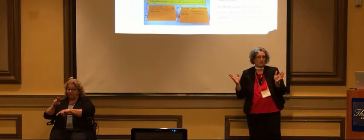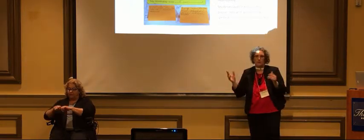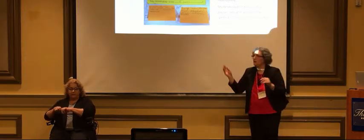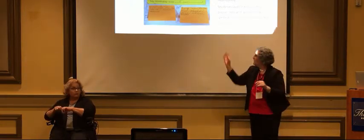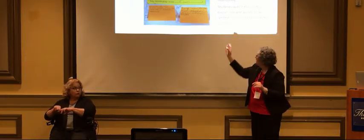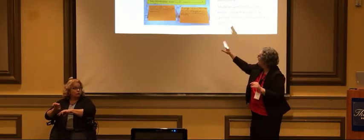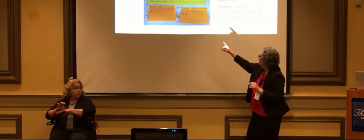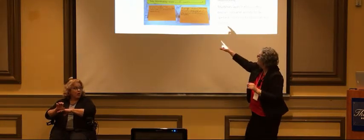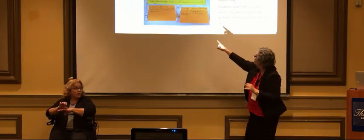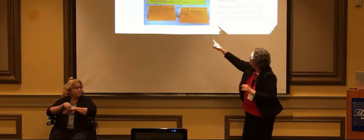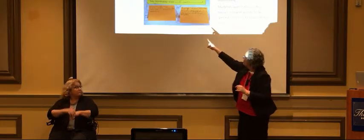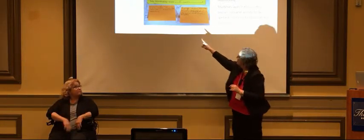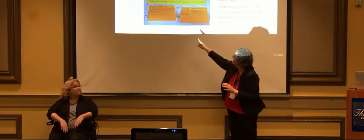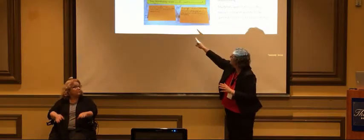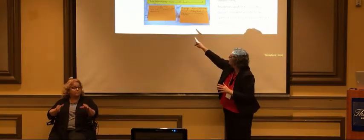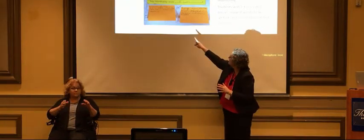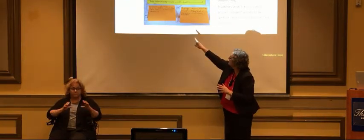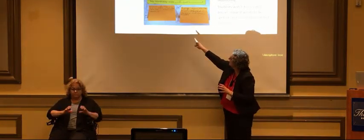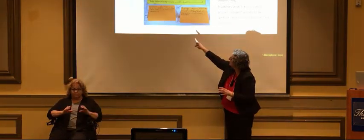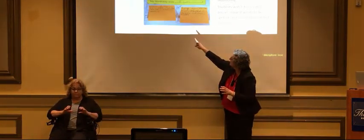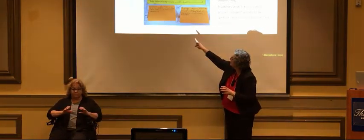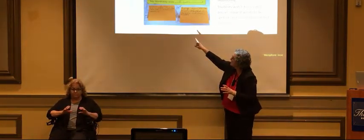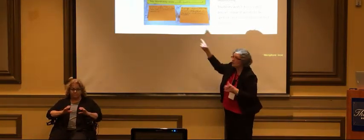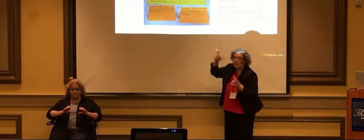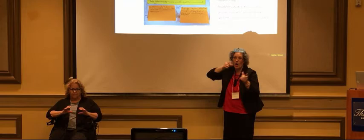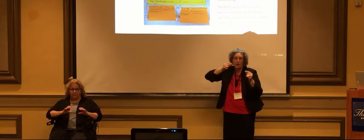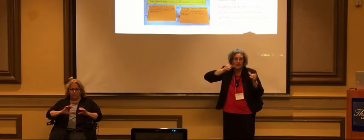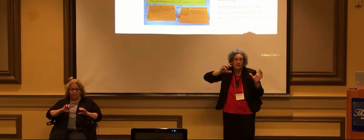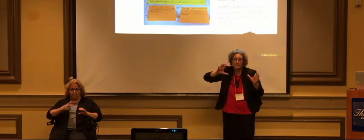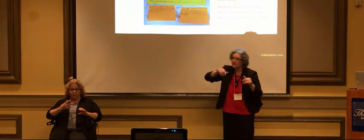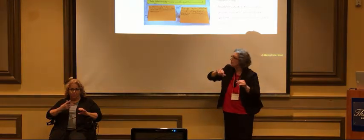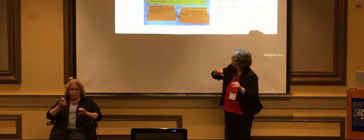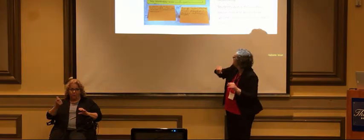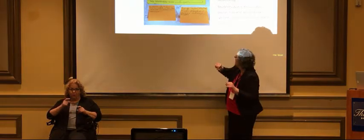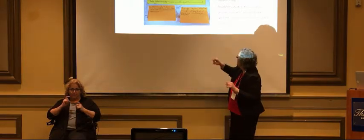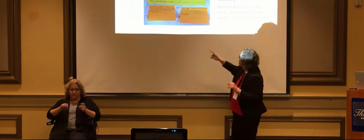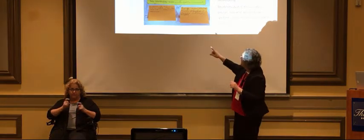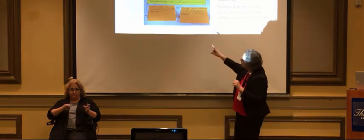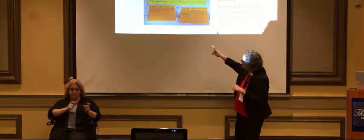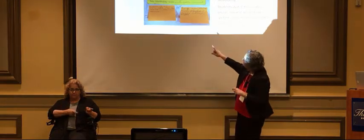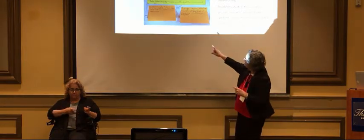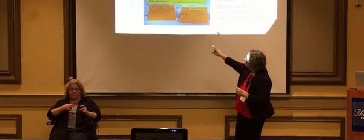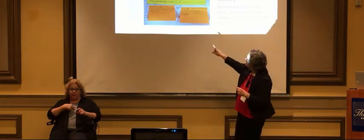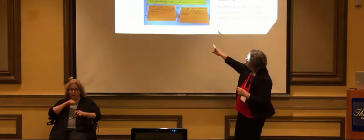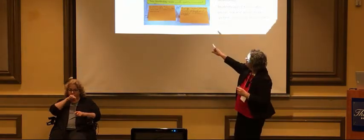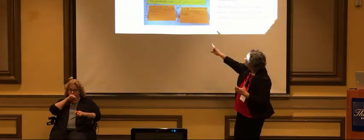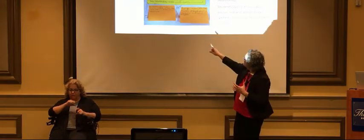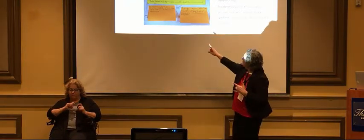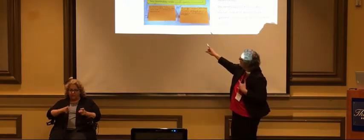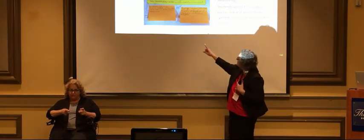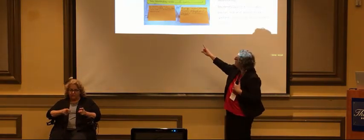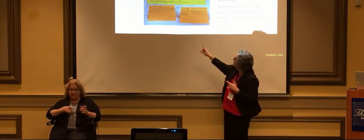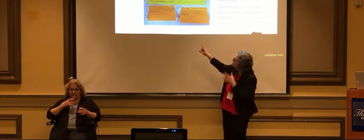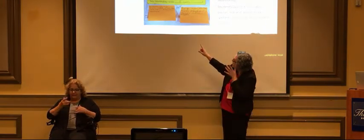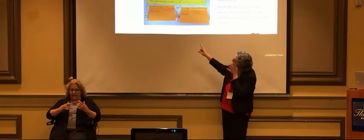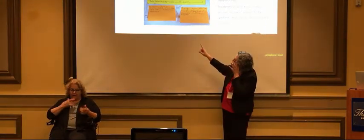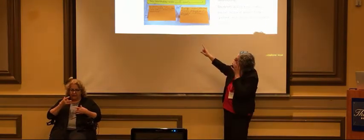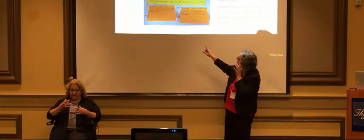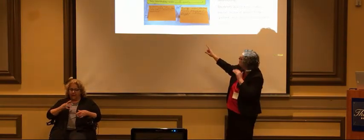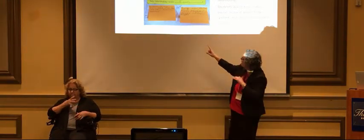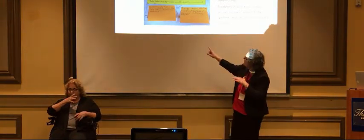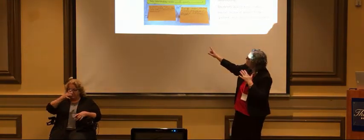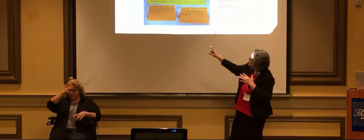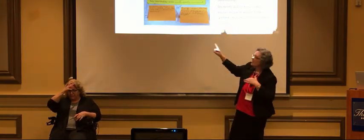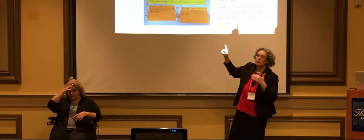chocolate. Her third one, which is about all her gifts. I loved gifts, excited, mom,